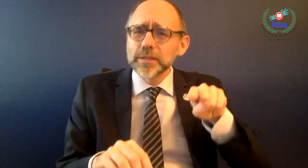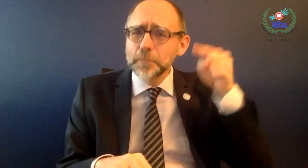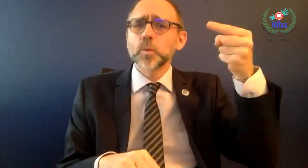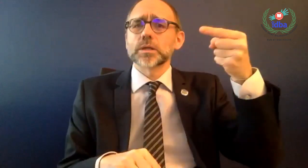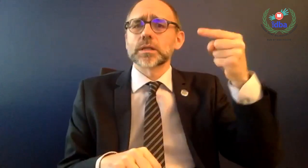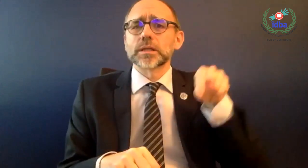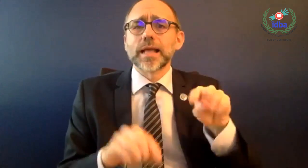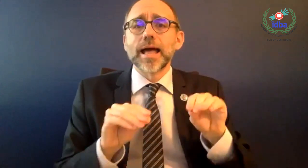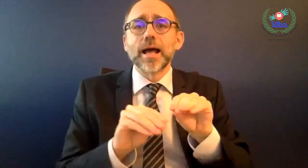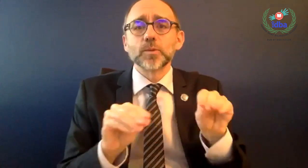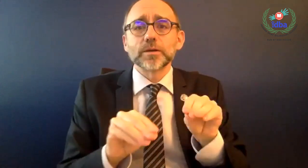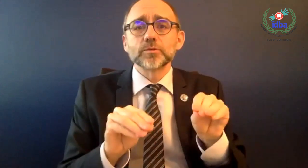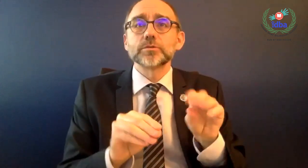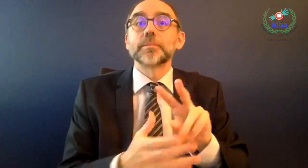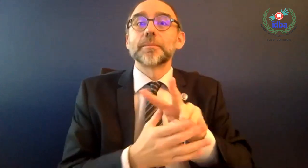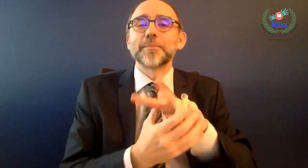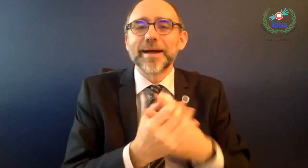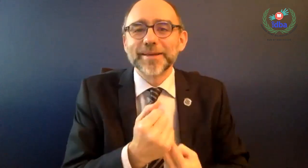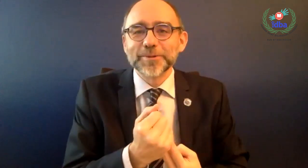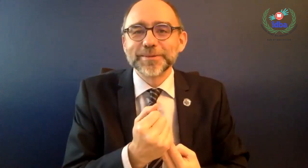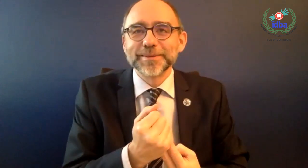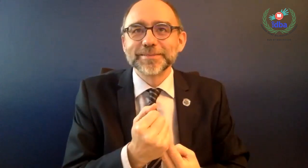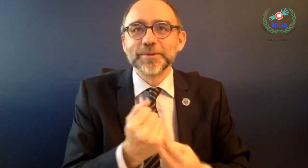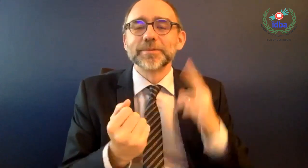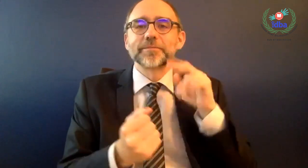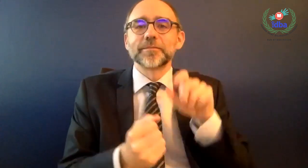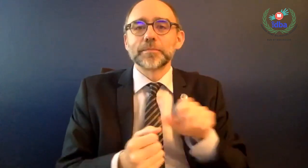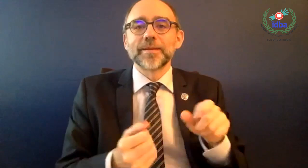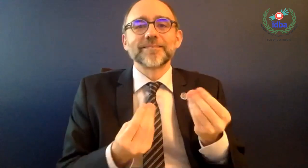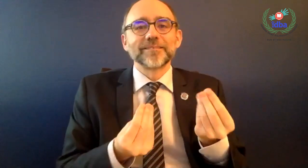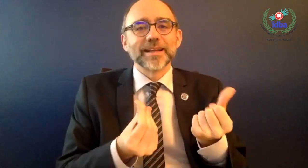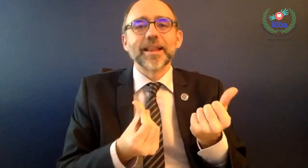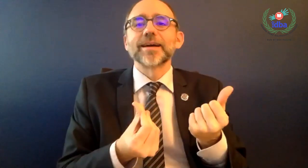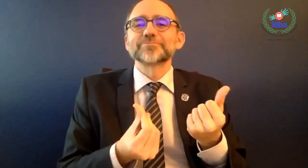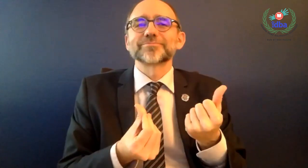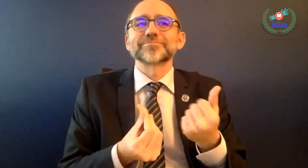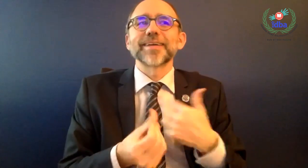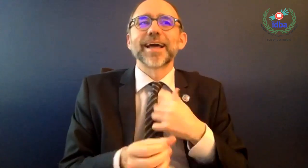important that the education comes first, and education, bilingual education comes first.